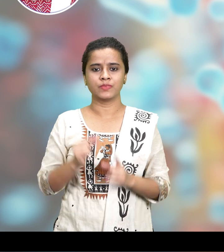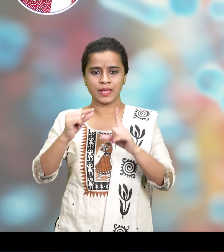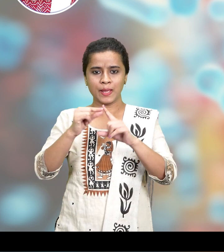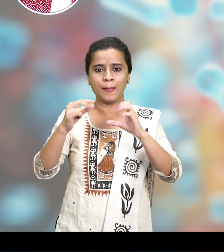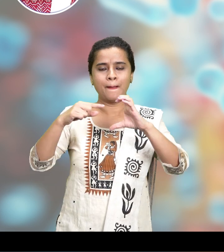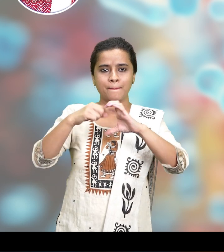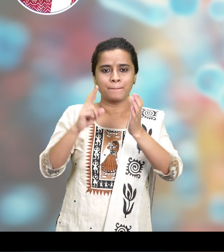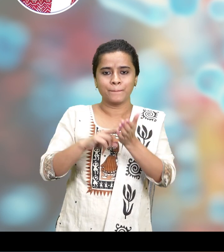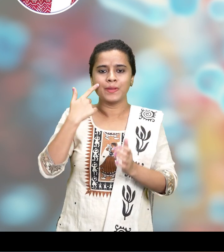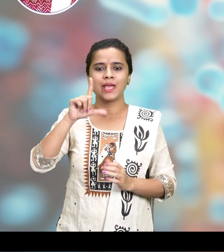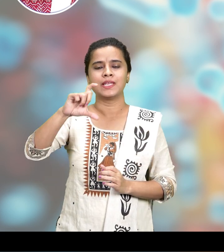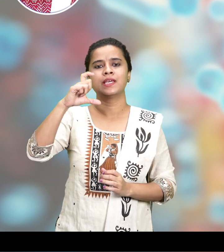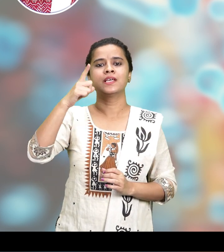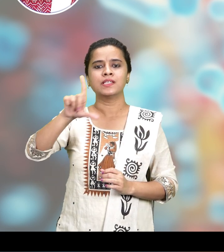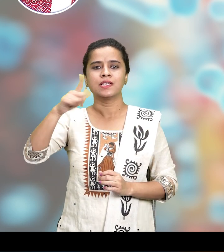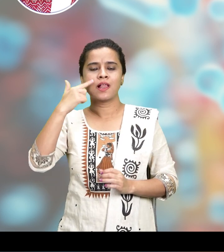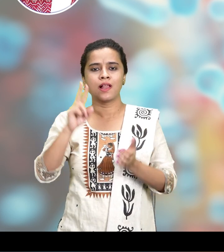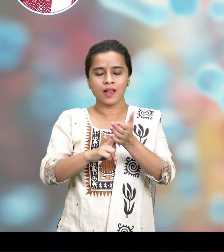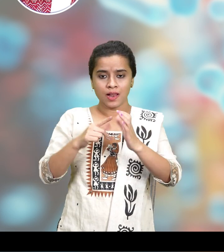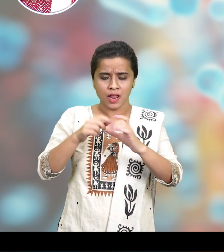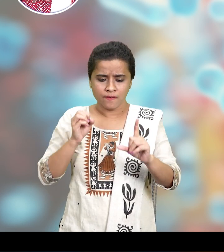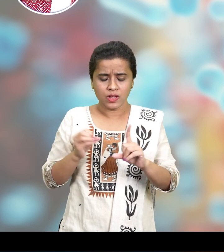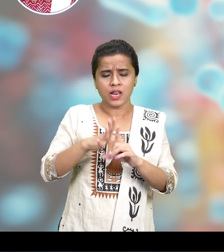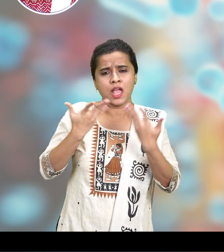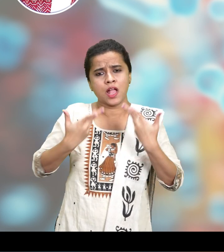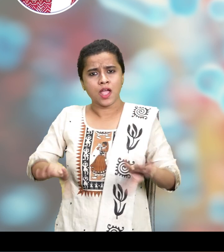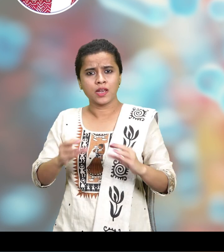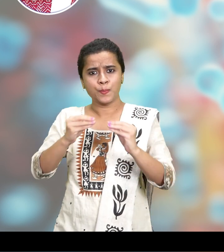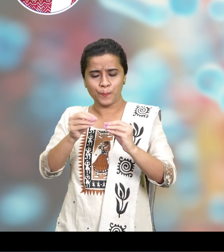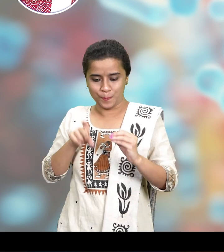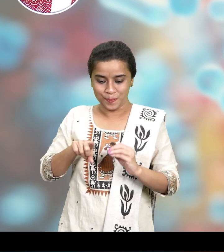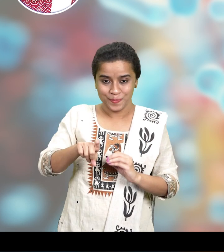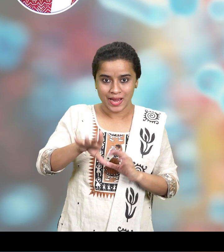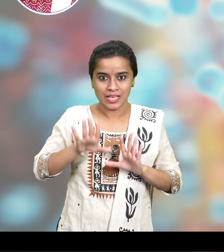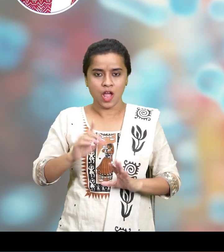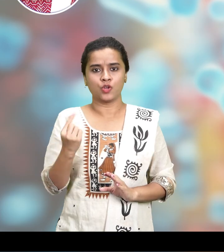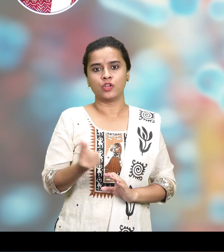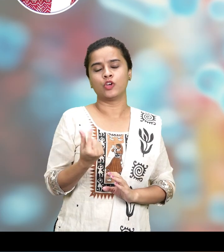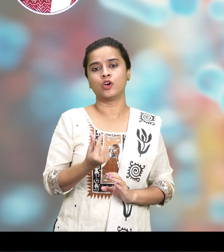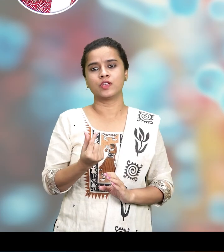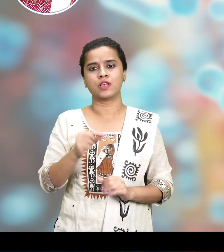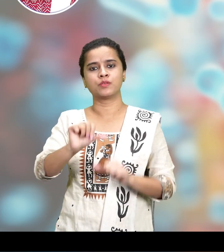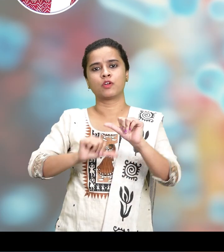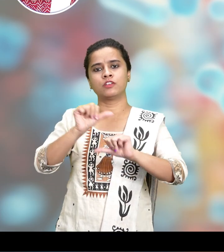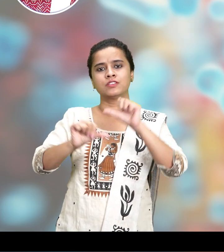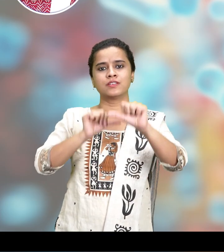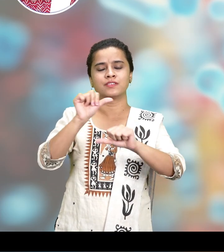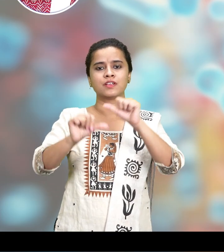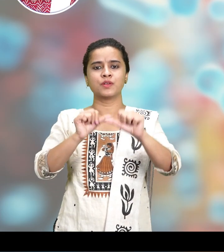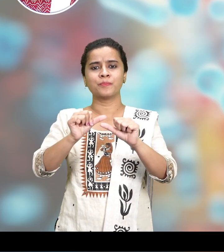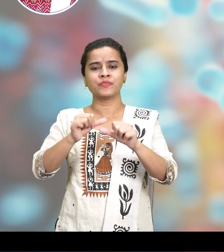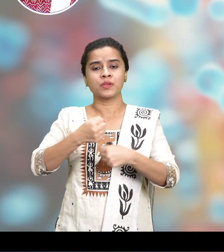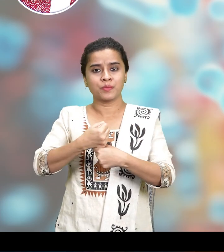Penicillin will have this effect on any bacteria that use such processes